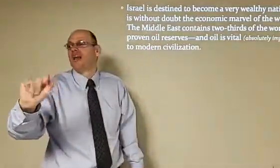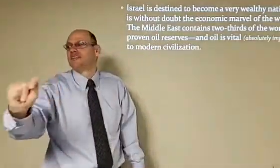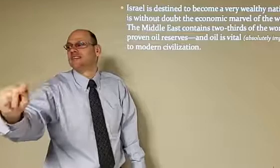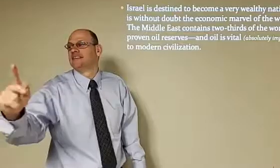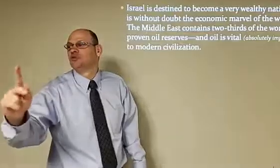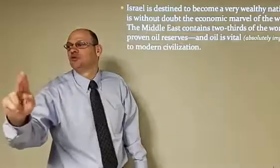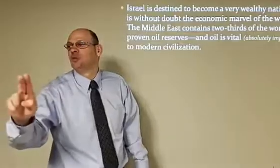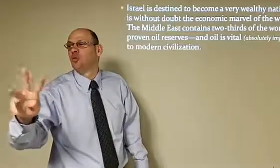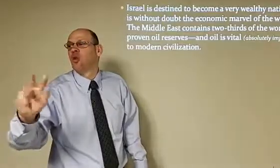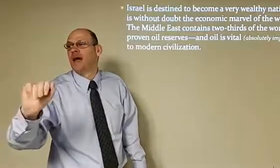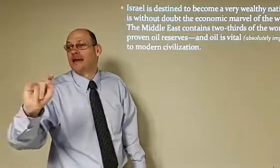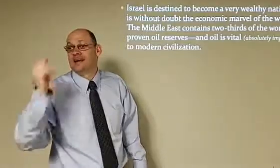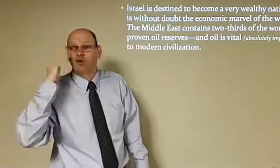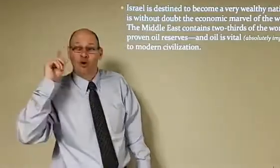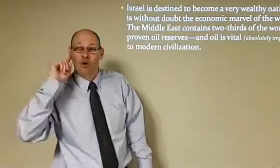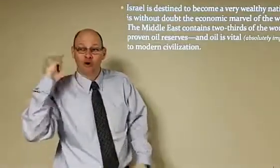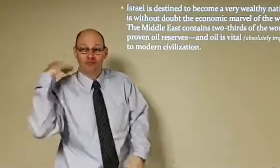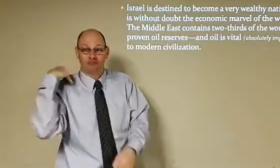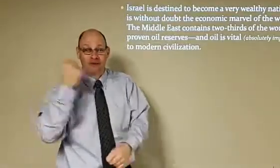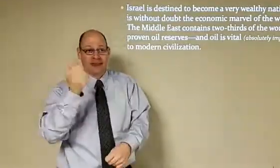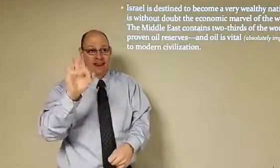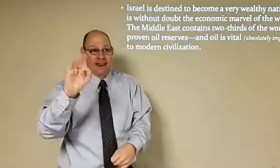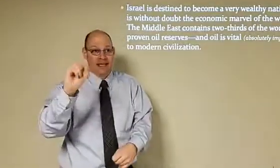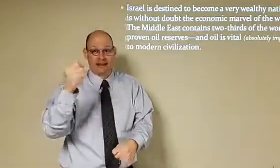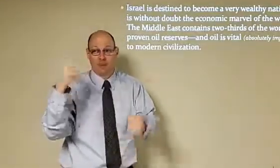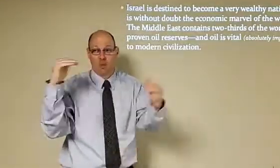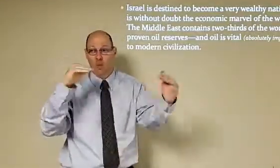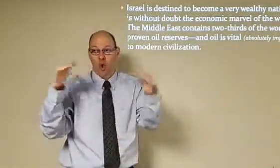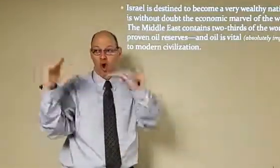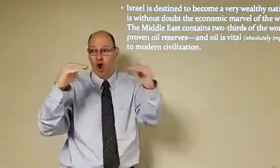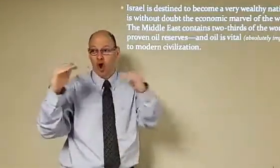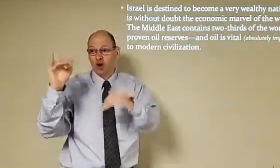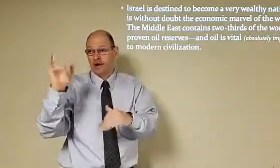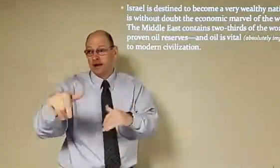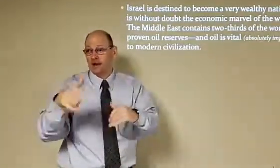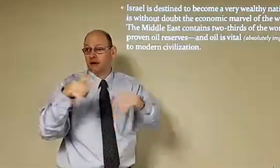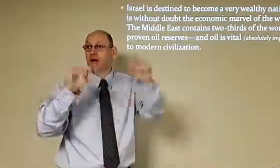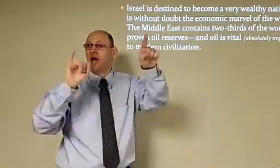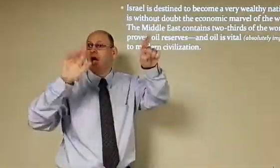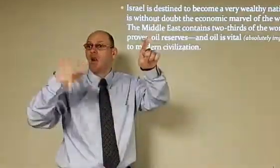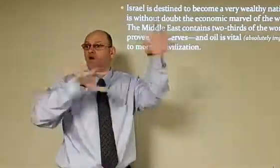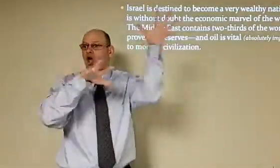Saying Kuwait. Yeah. You know, back in the 90s, there was the war.